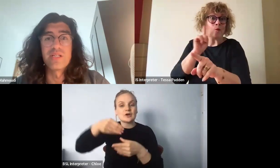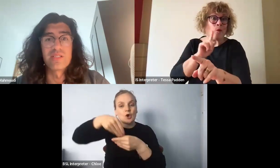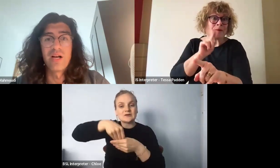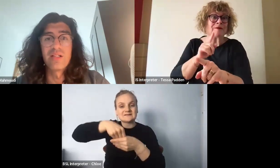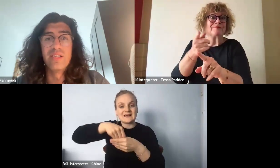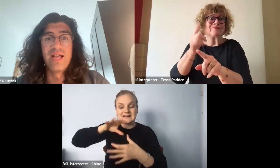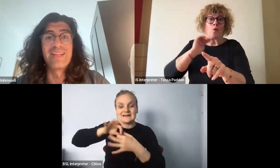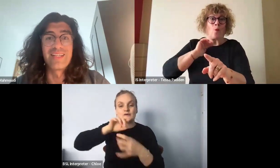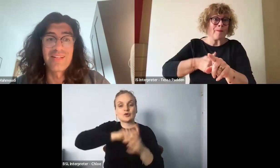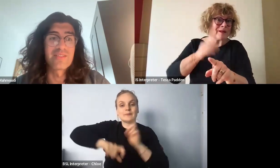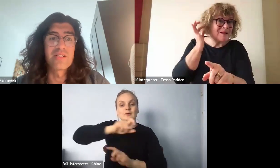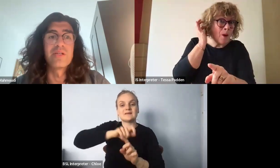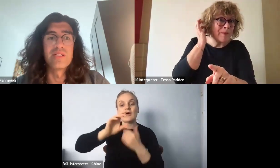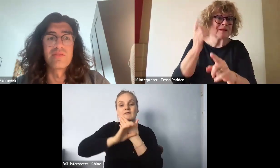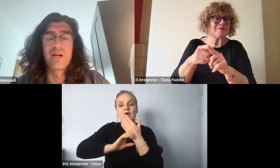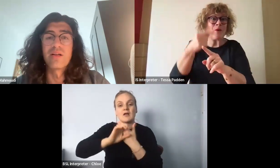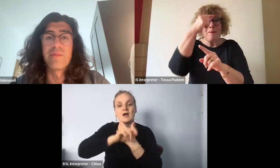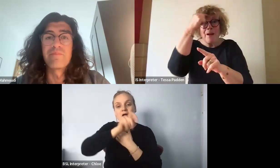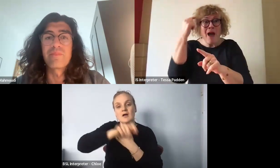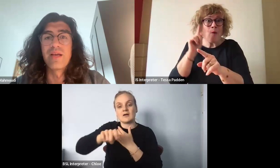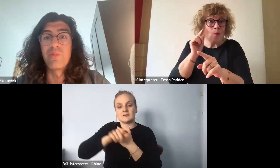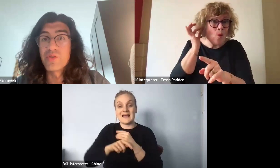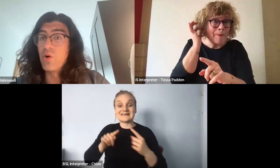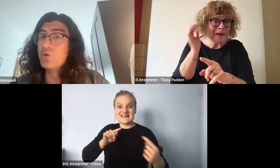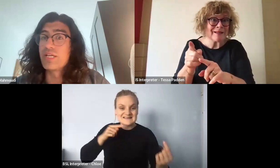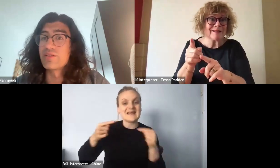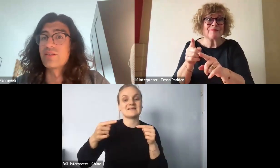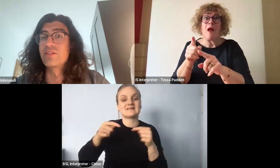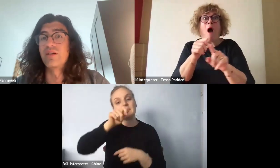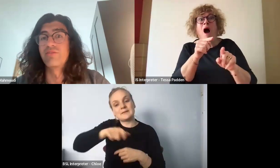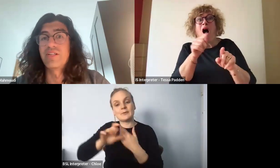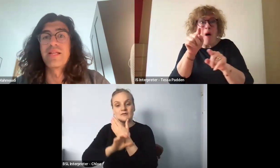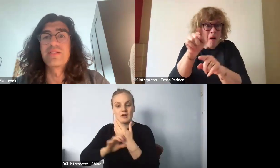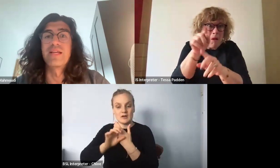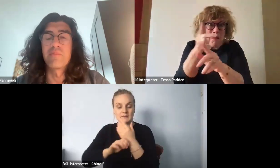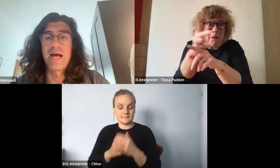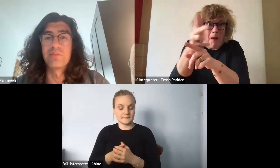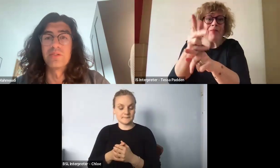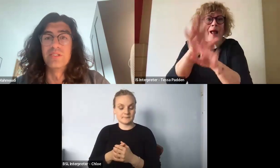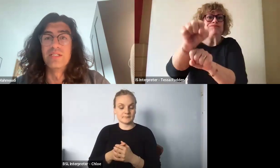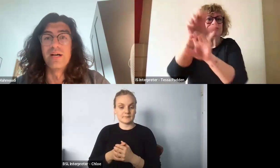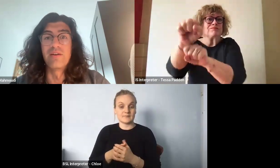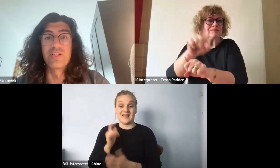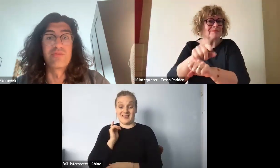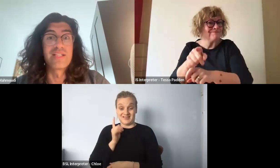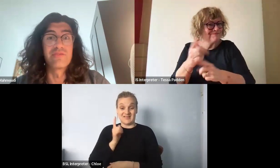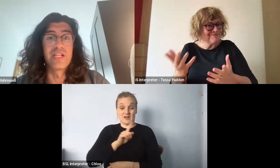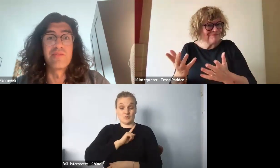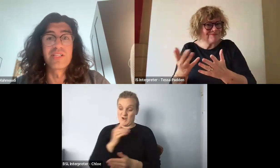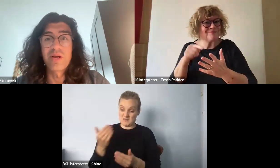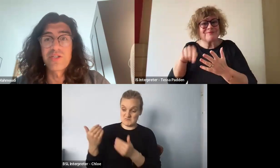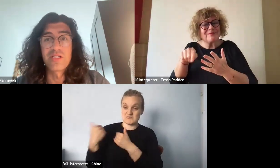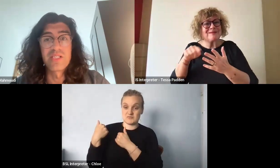around communities of color and against communities of color. And we also hold that they're fundamentally incompatible with the